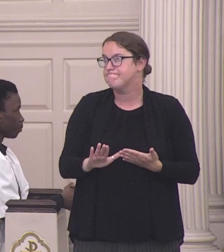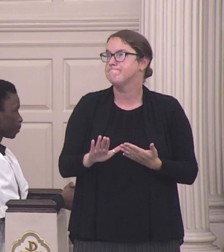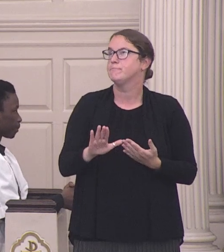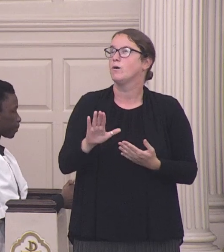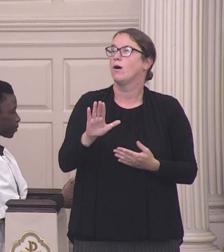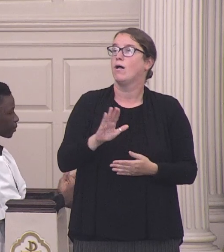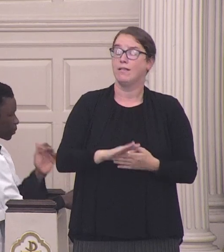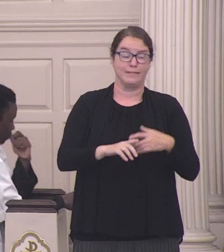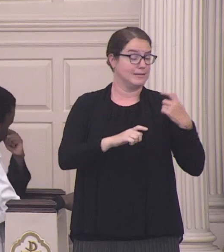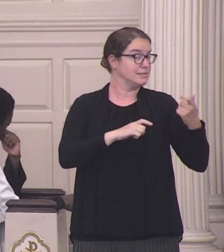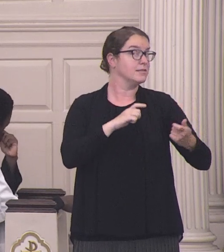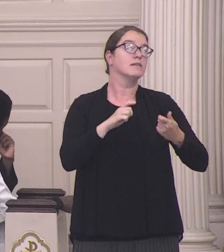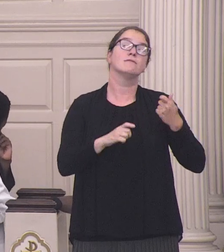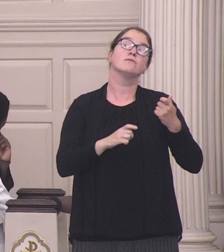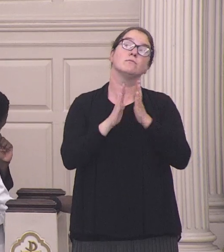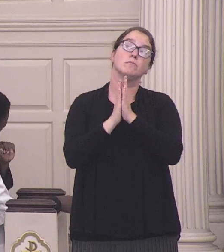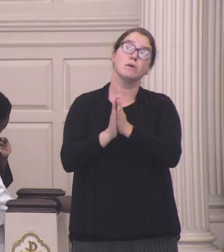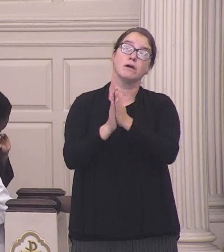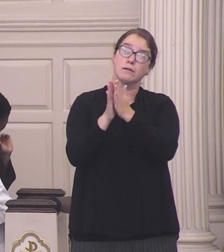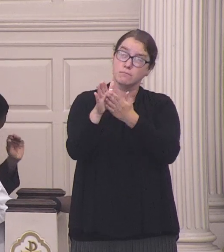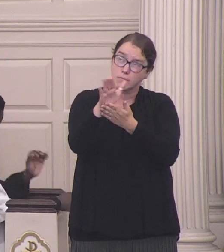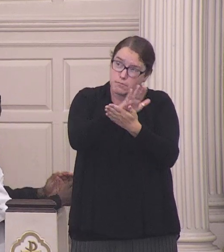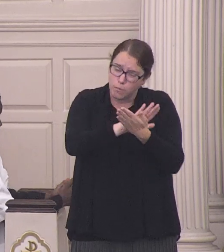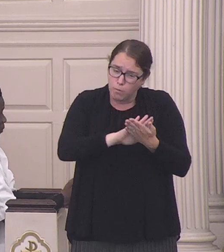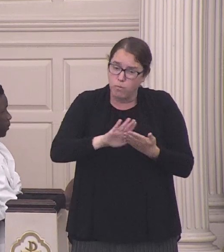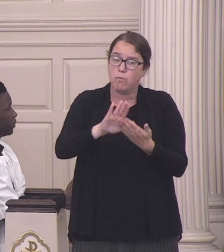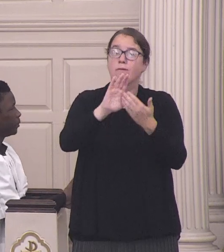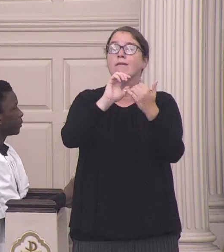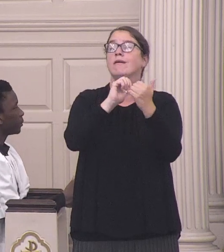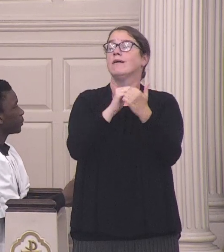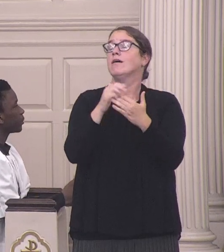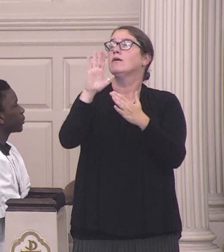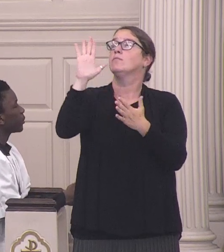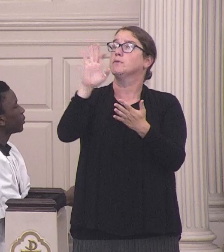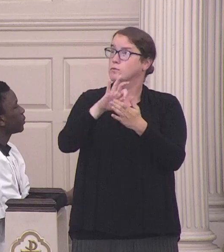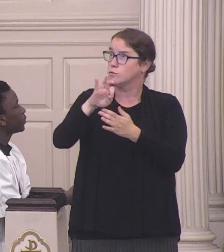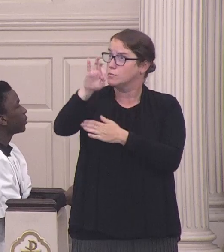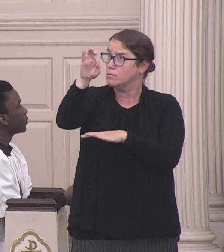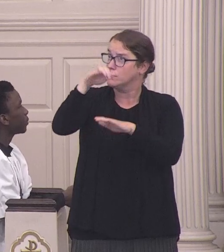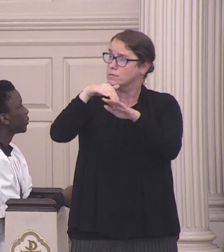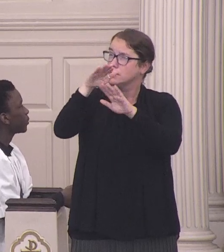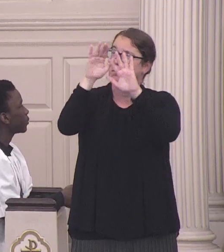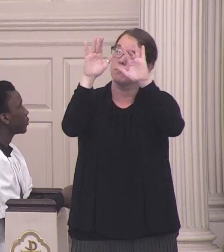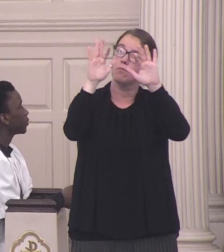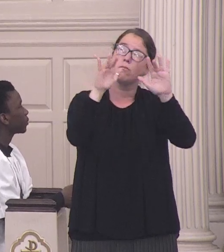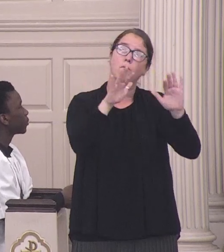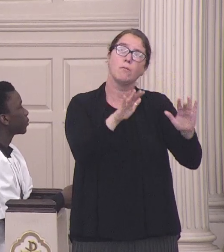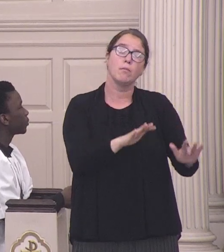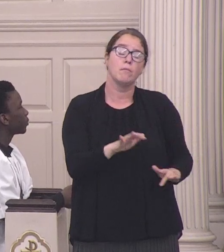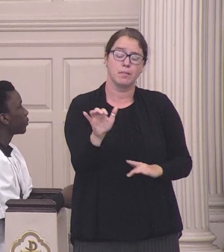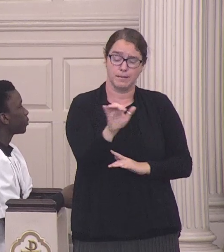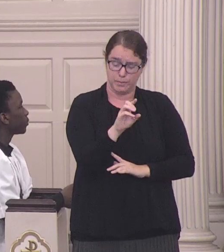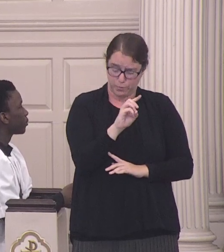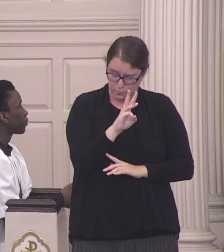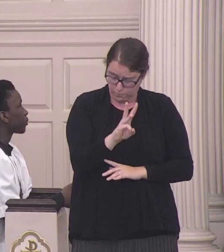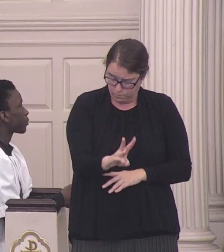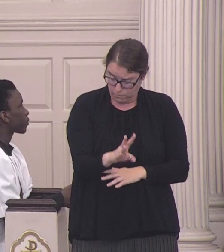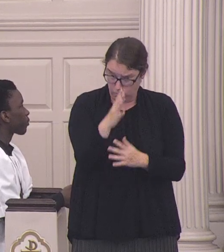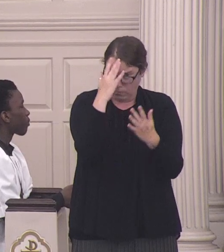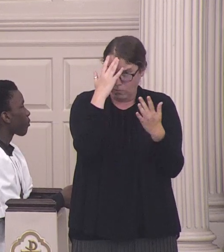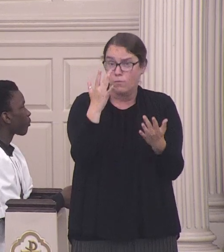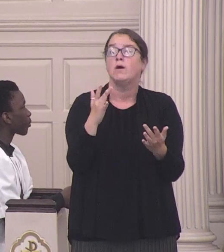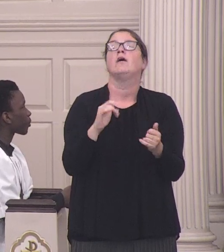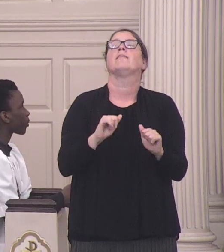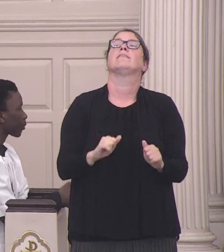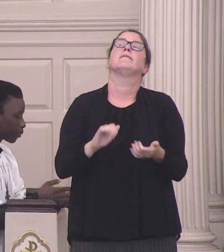Make holy, therefore, these gifts, we pray, by sending down your Spirit upon them like the dewfall, so that they